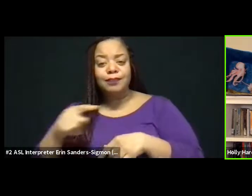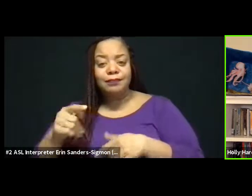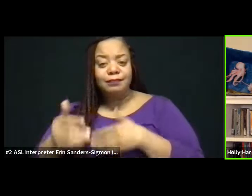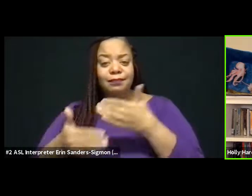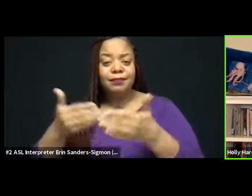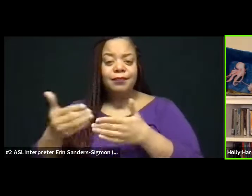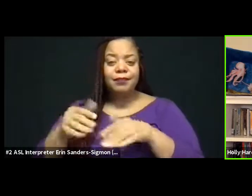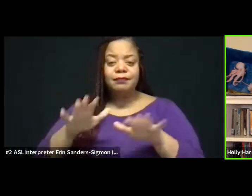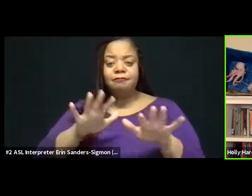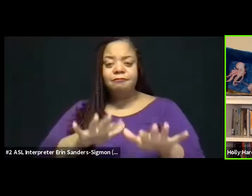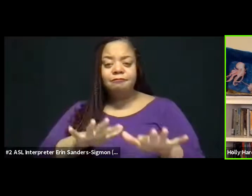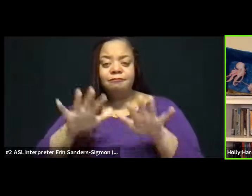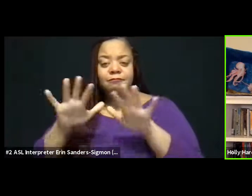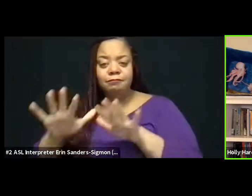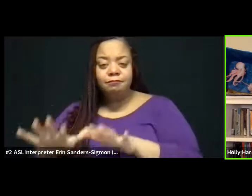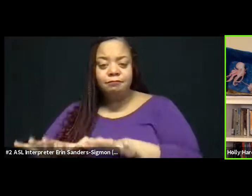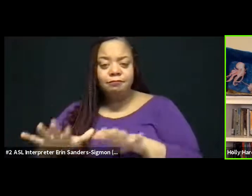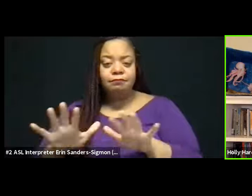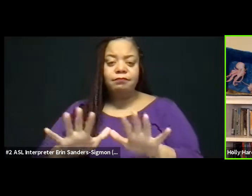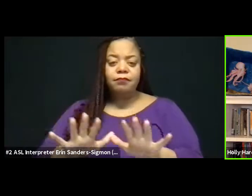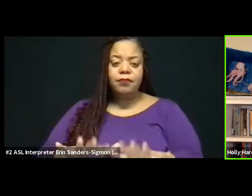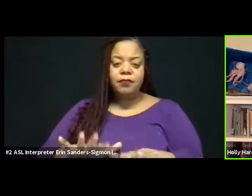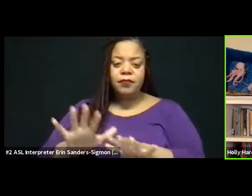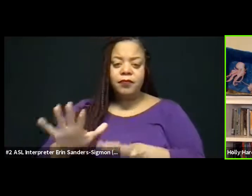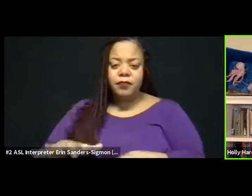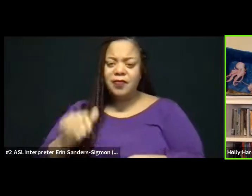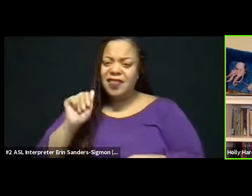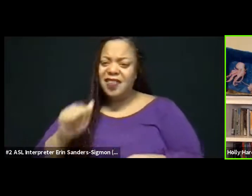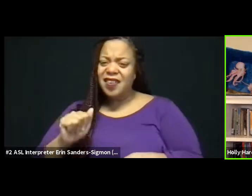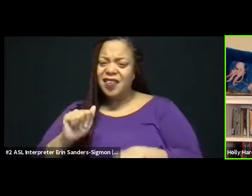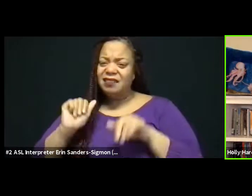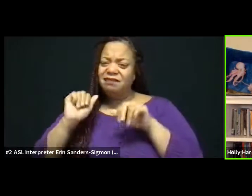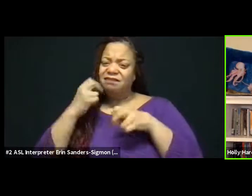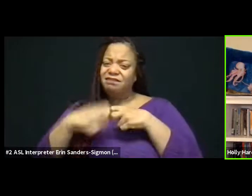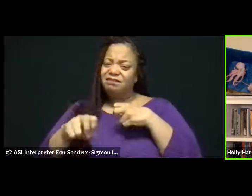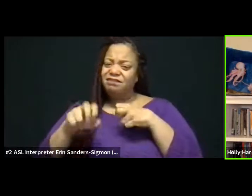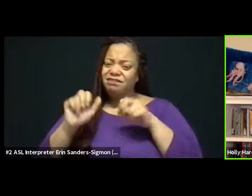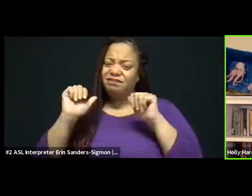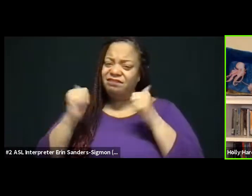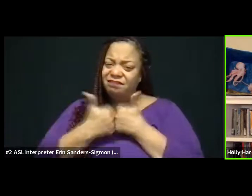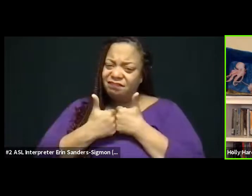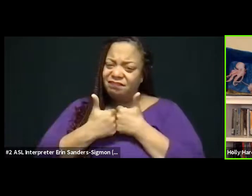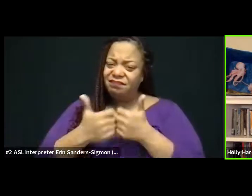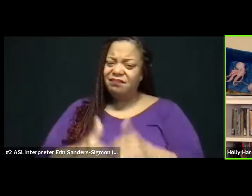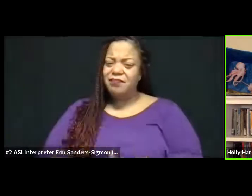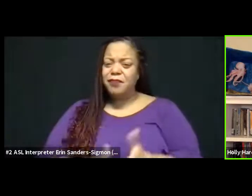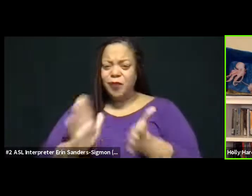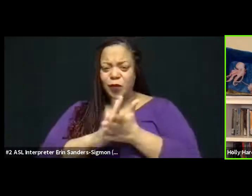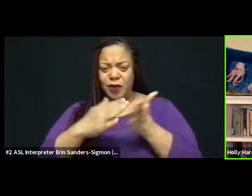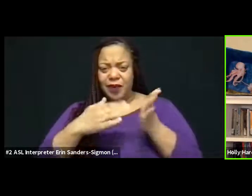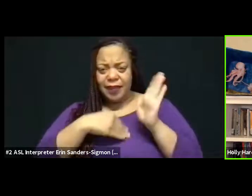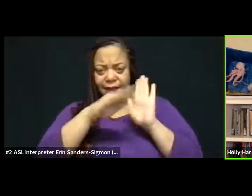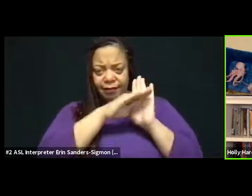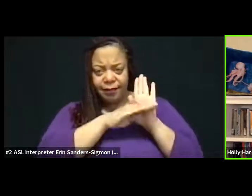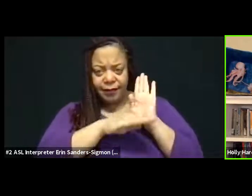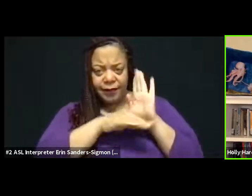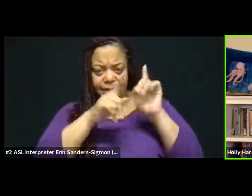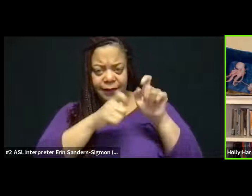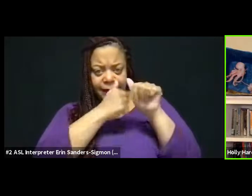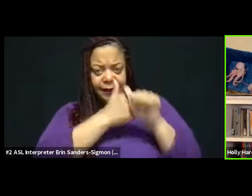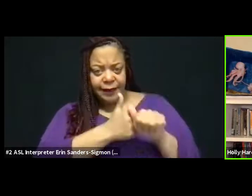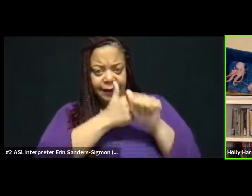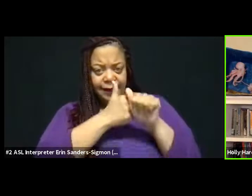school environment when we're given standard after standard, but really slowing it down in order to create chances